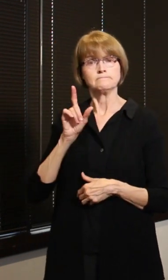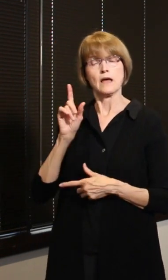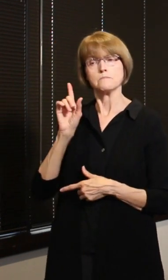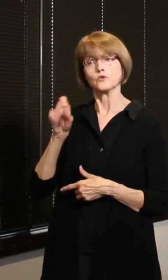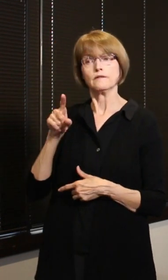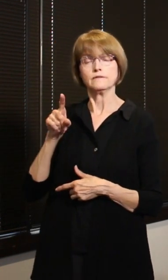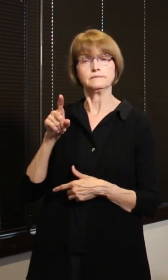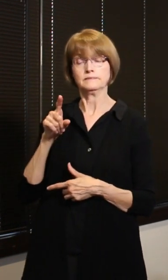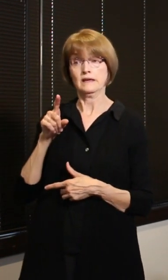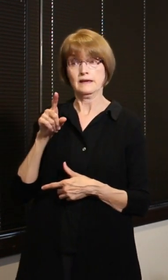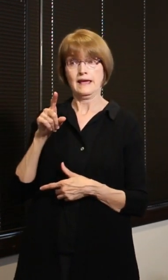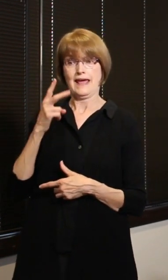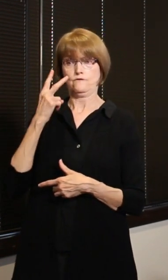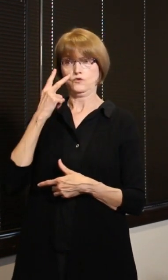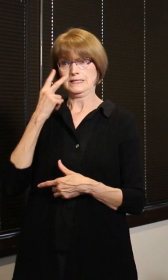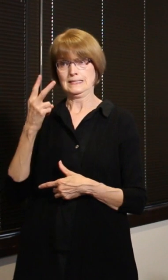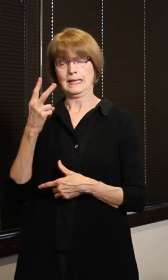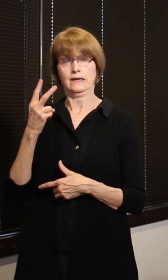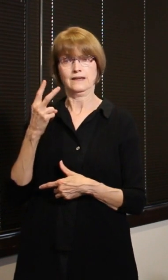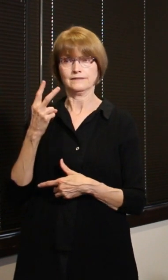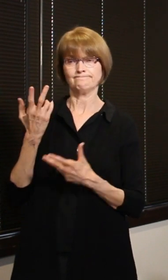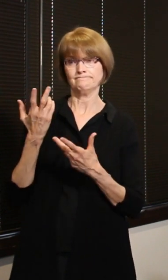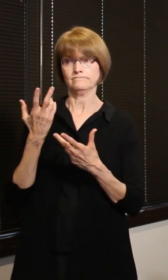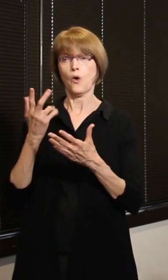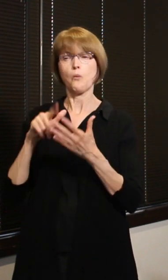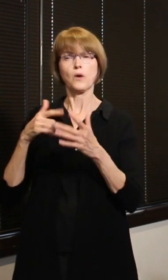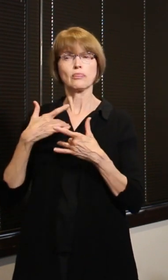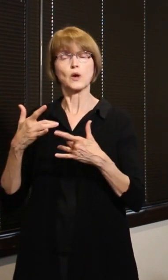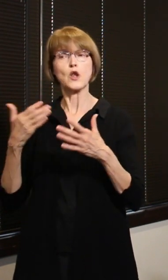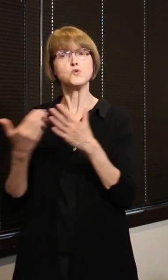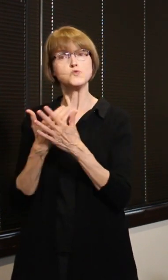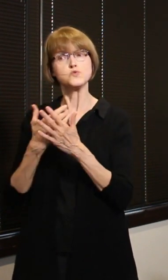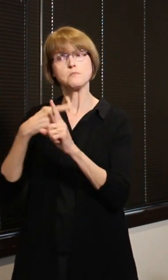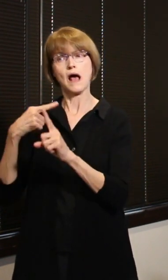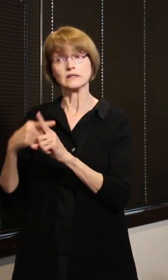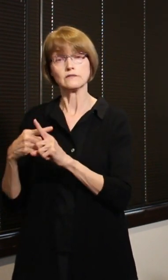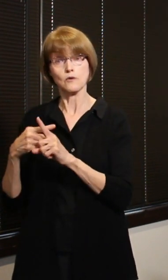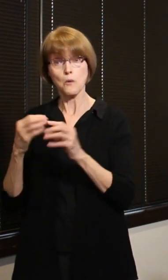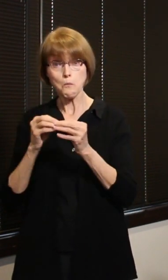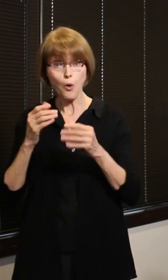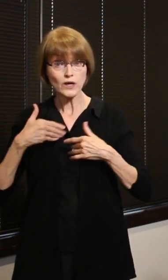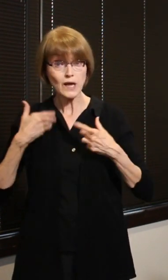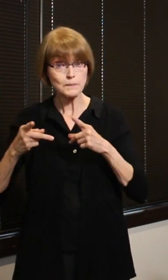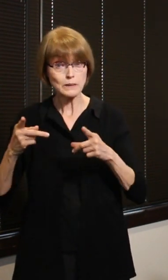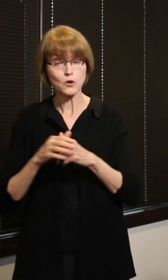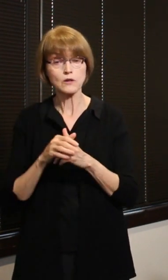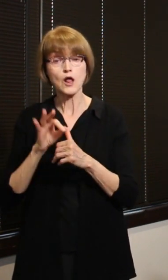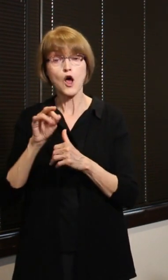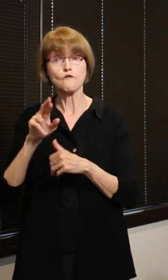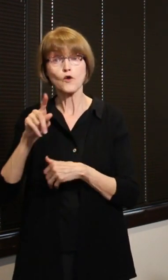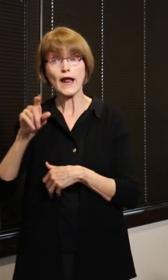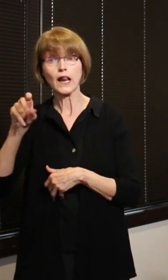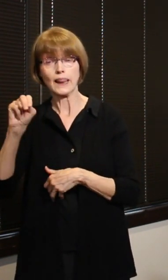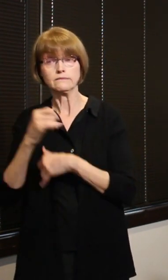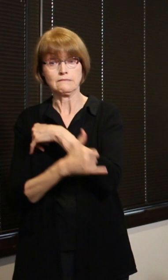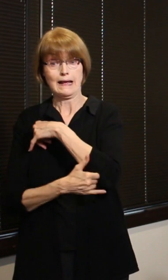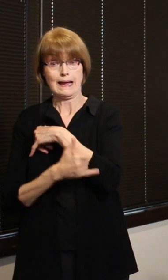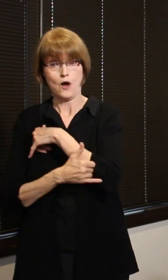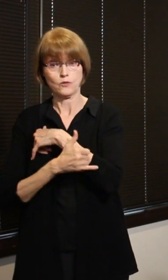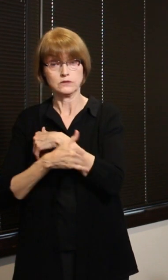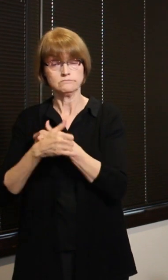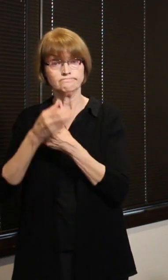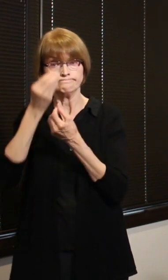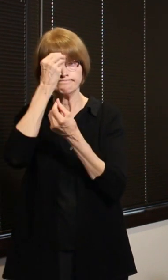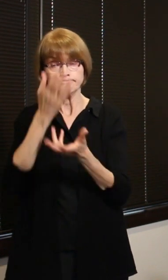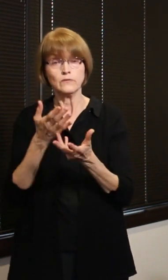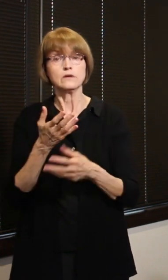emerging trends in new positive cases? Are more younger people testing positive? Franklin County reported that a 15-year-old tested positive,